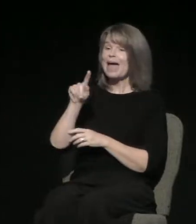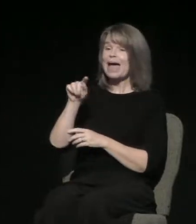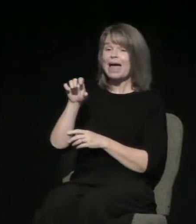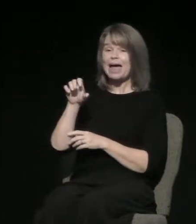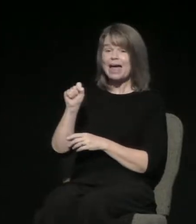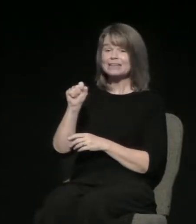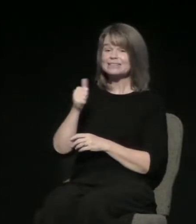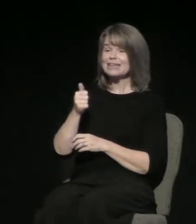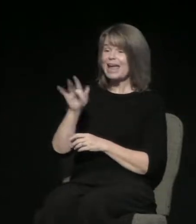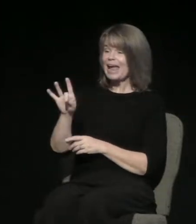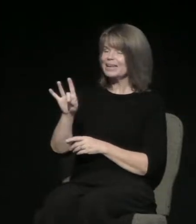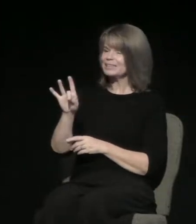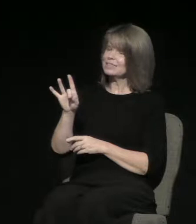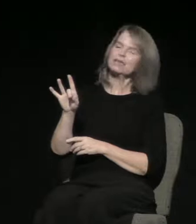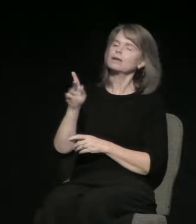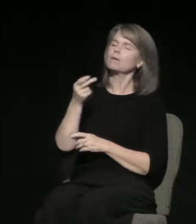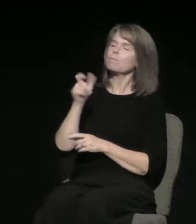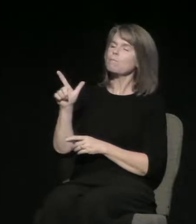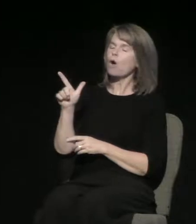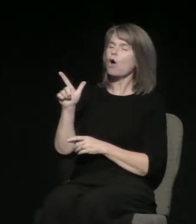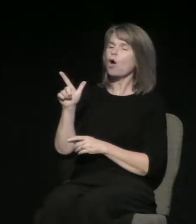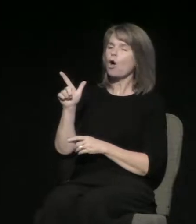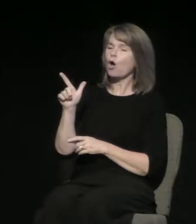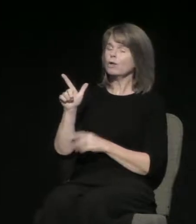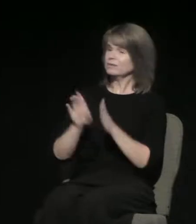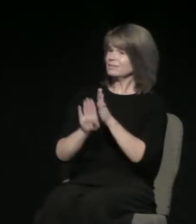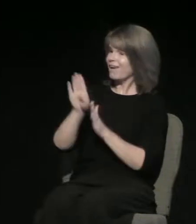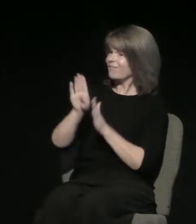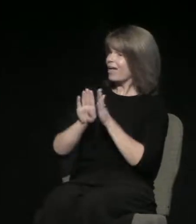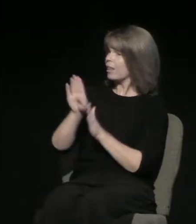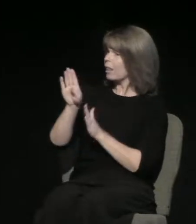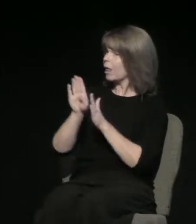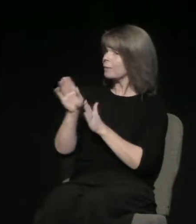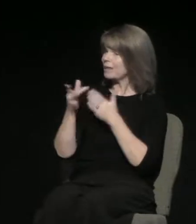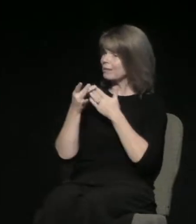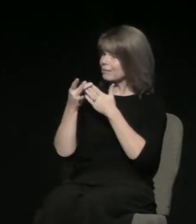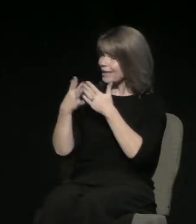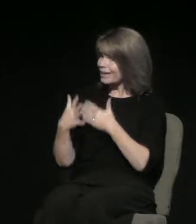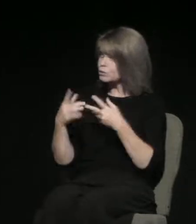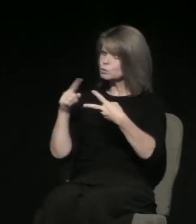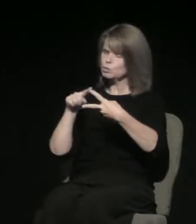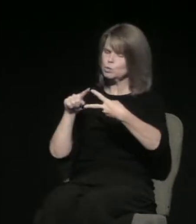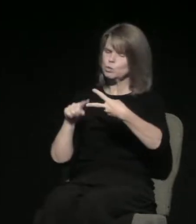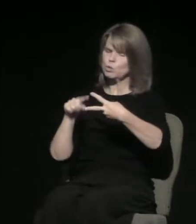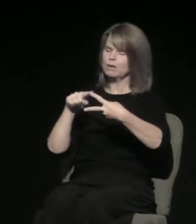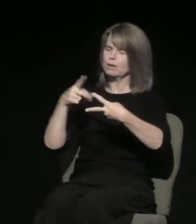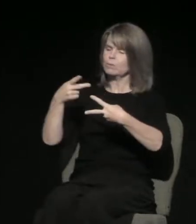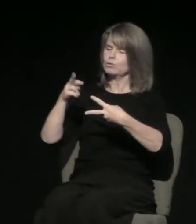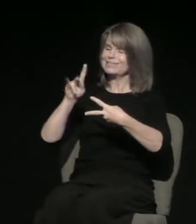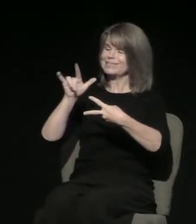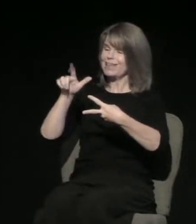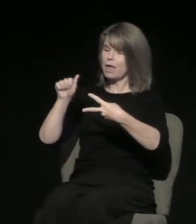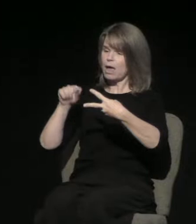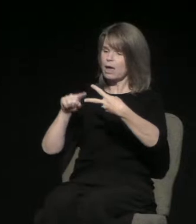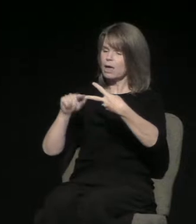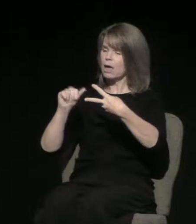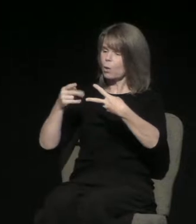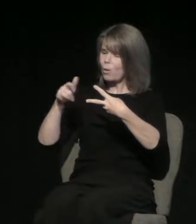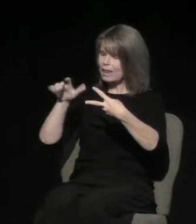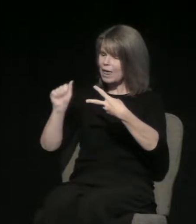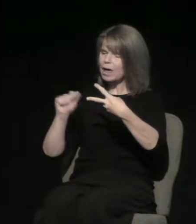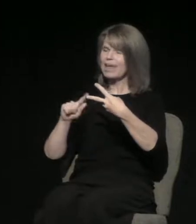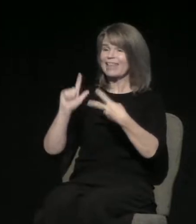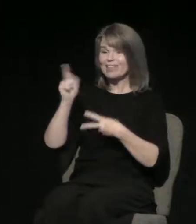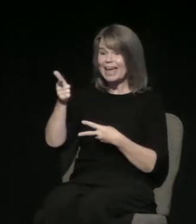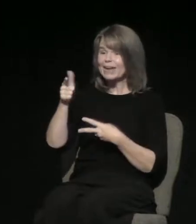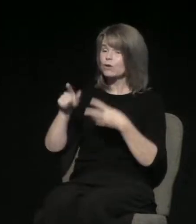18 Paul established And released leaders Priscilla And Aquila Then there was Apollos Later